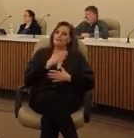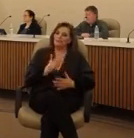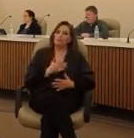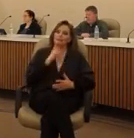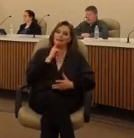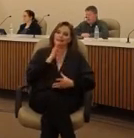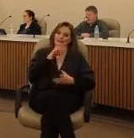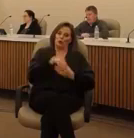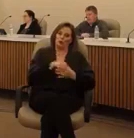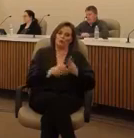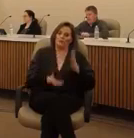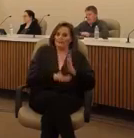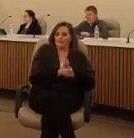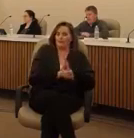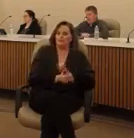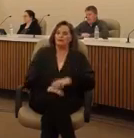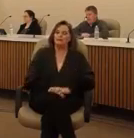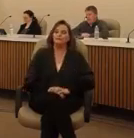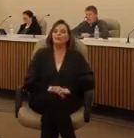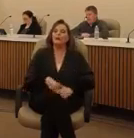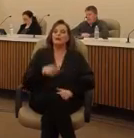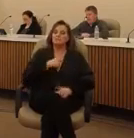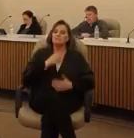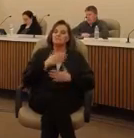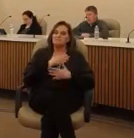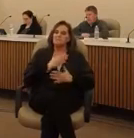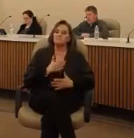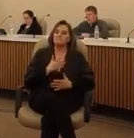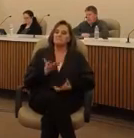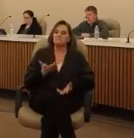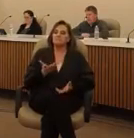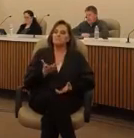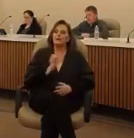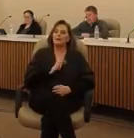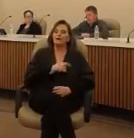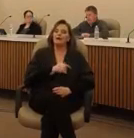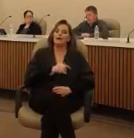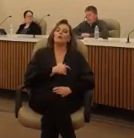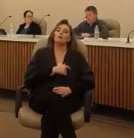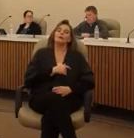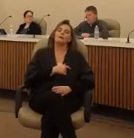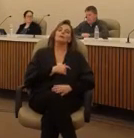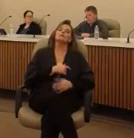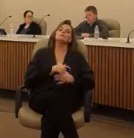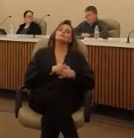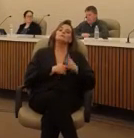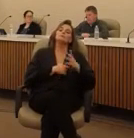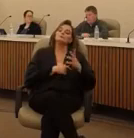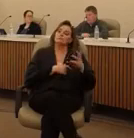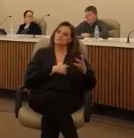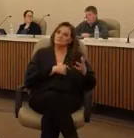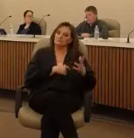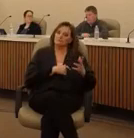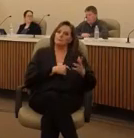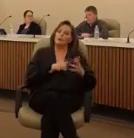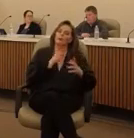it's included in there. I make a motion that we act on the resolution Don is about